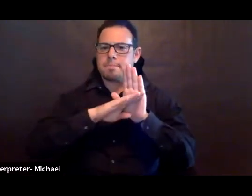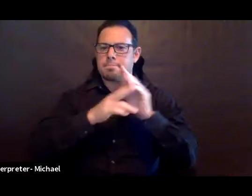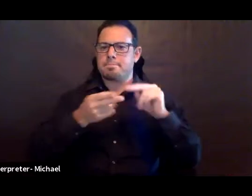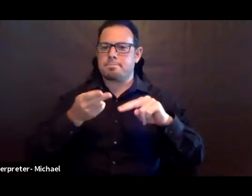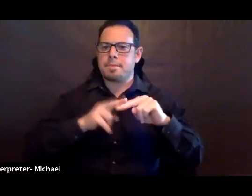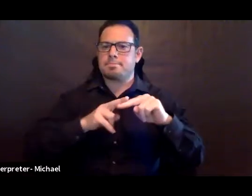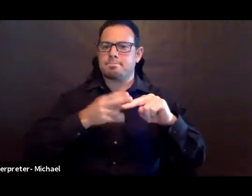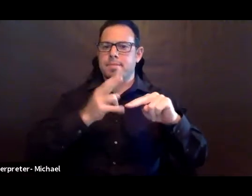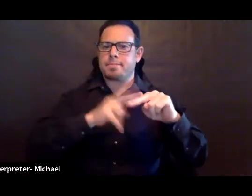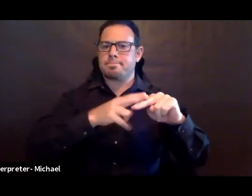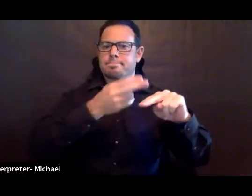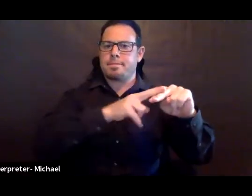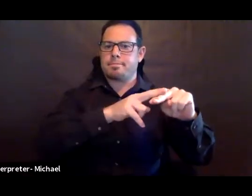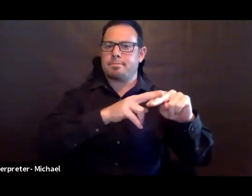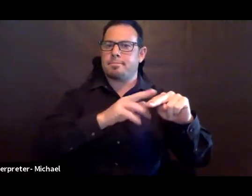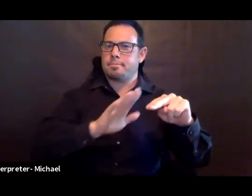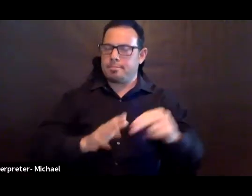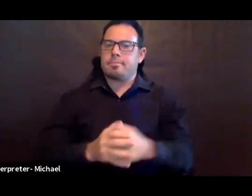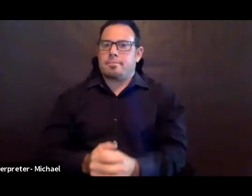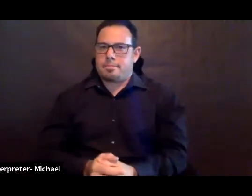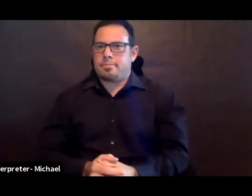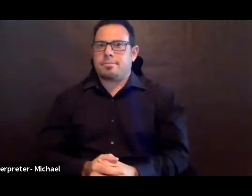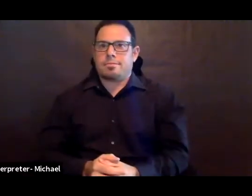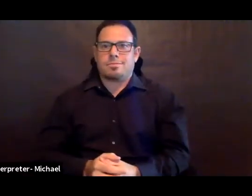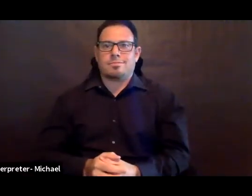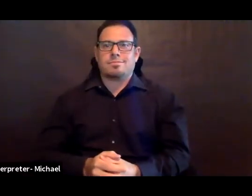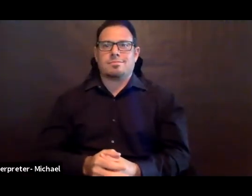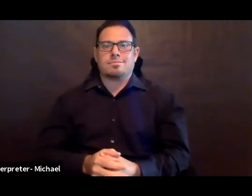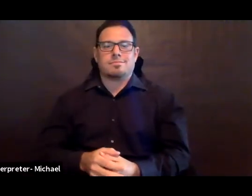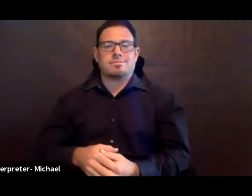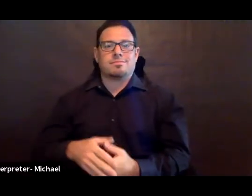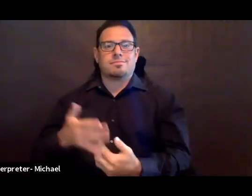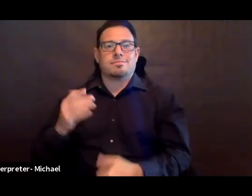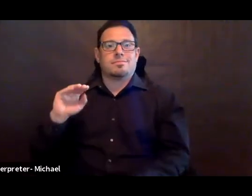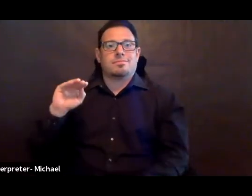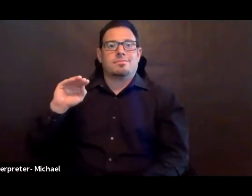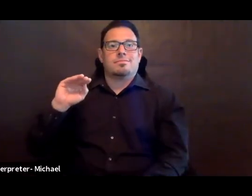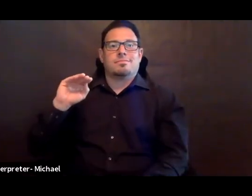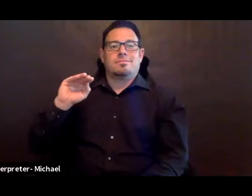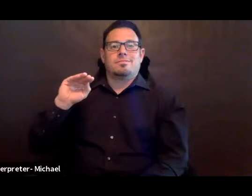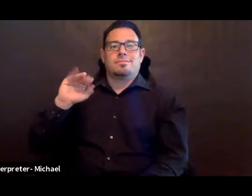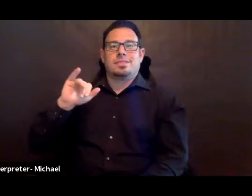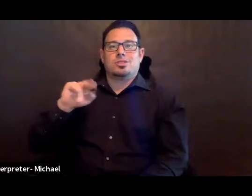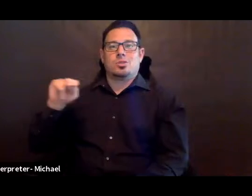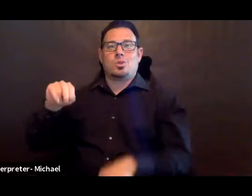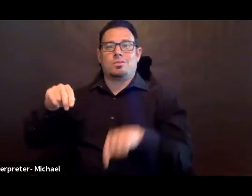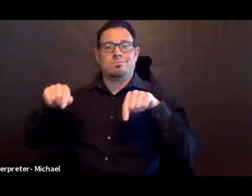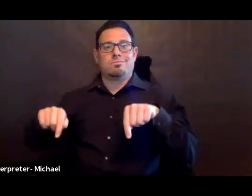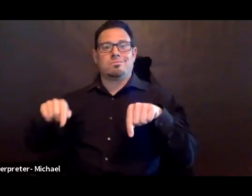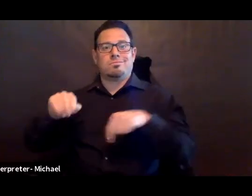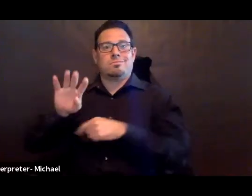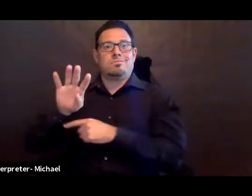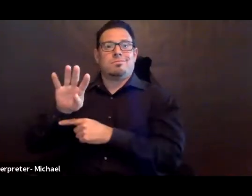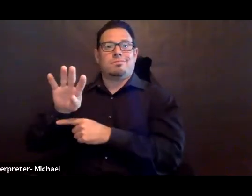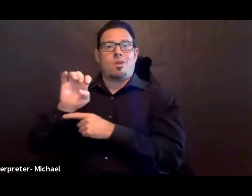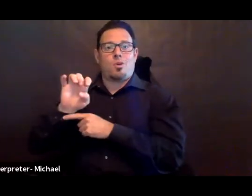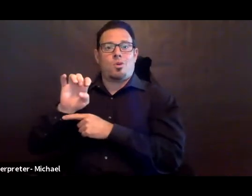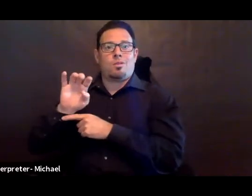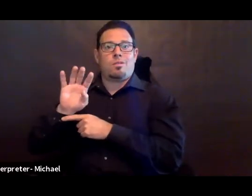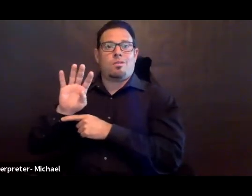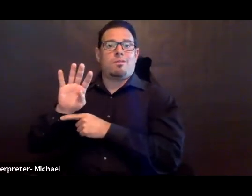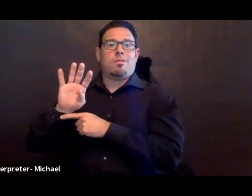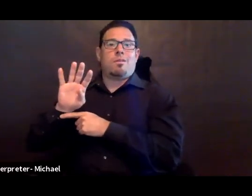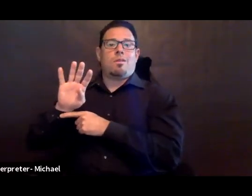on the weekends, the number I just gave you, the 424, reflects cases as of early on